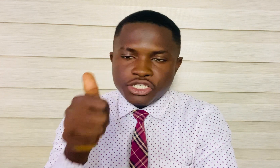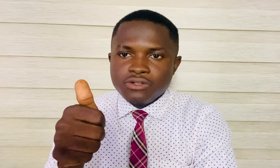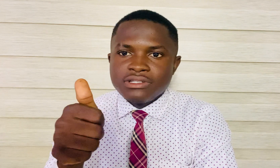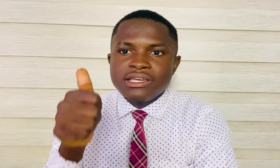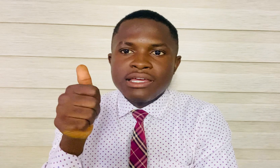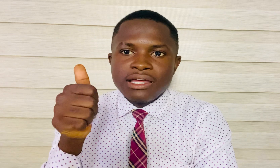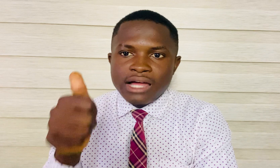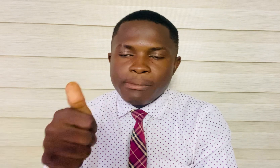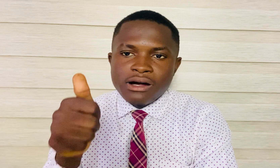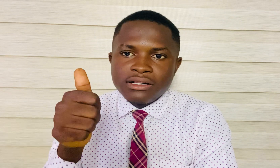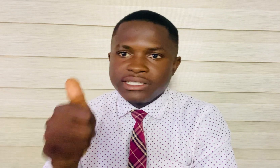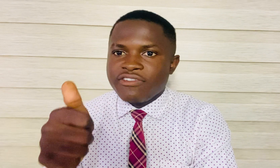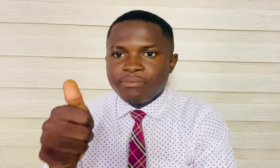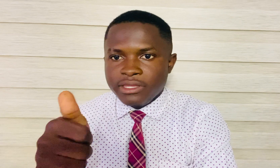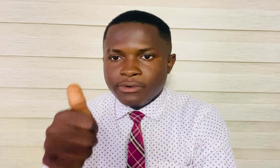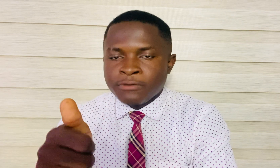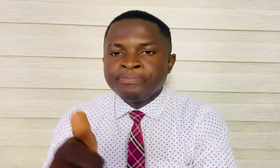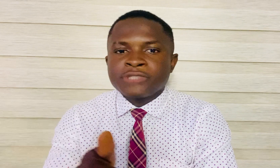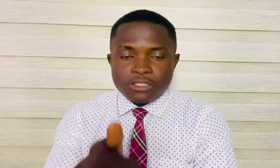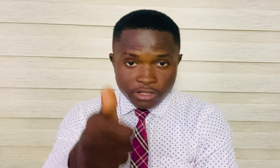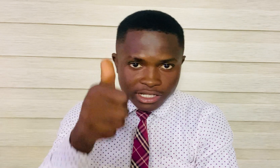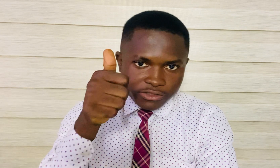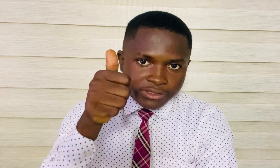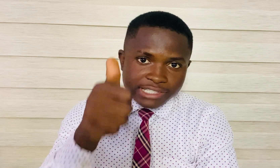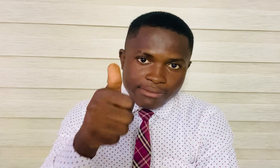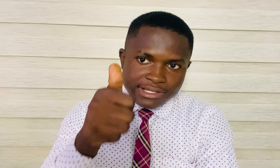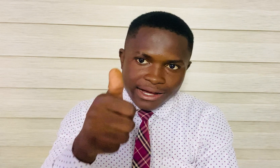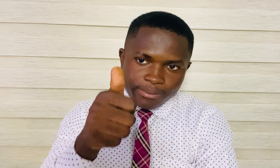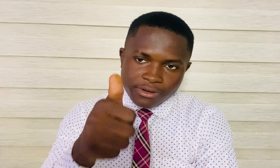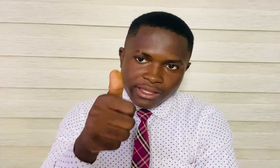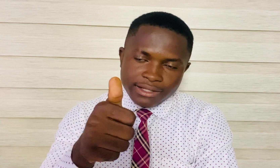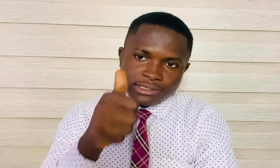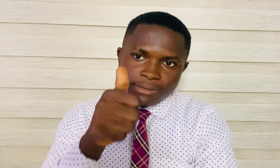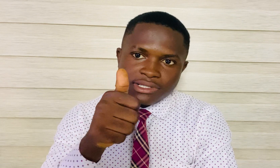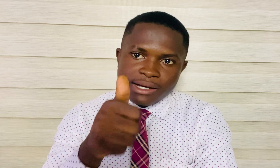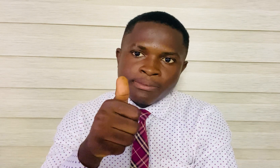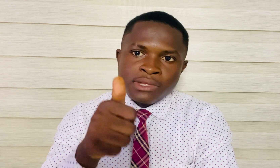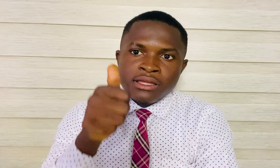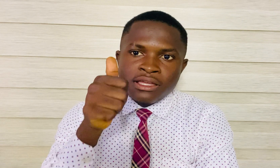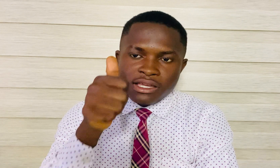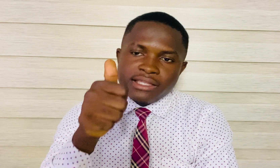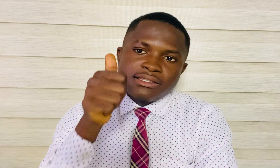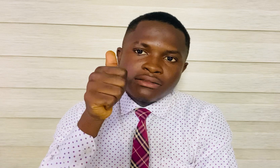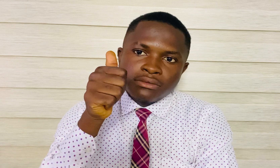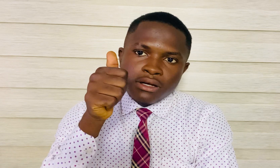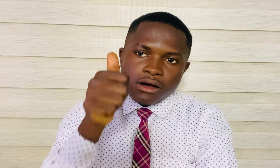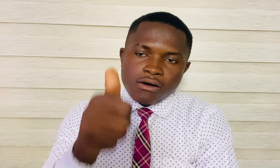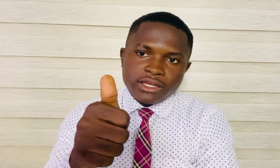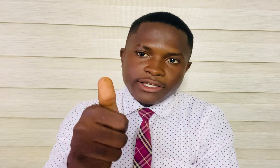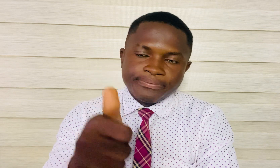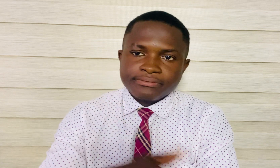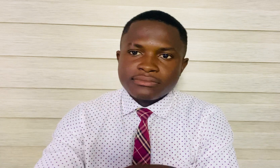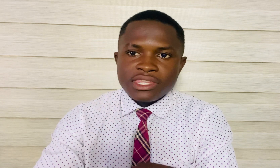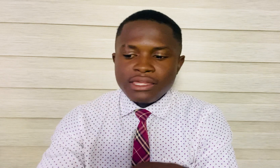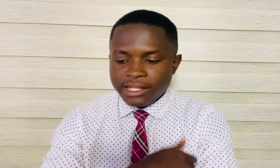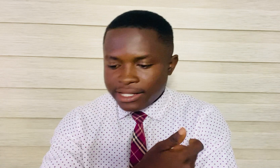used among deaf people. So you can do thumbs up, okay? Thumbs up is okay. The next